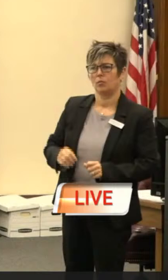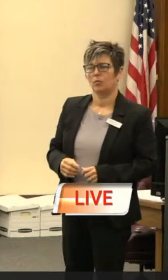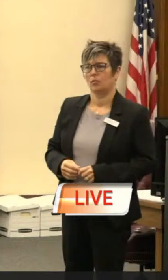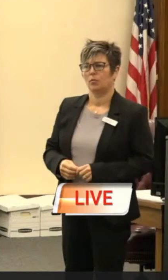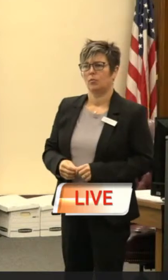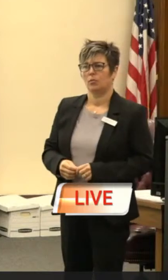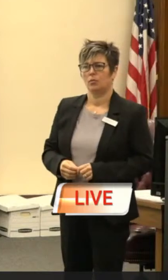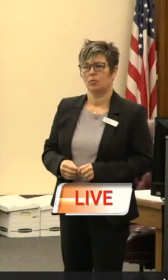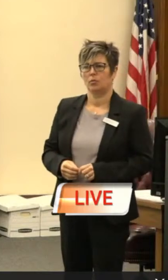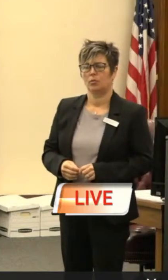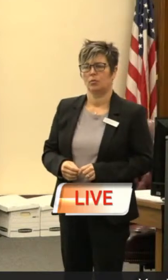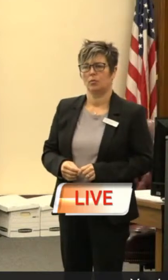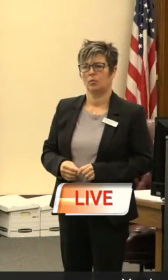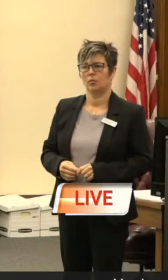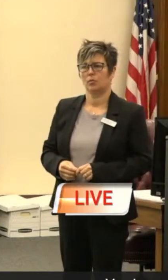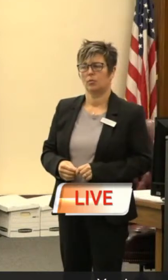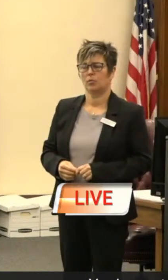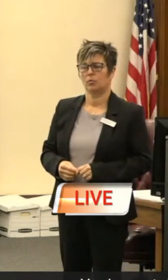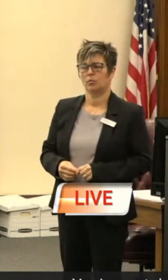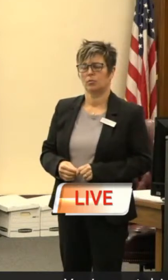Yeah, I'm a little